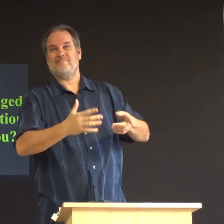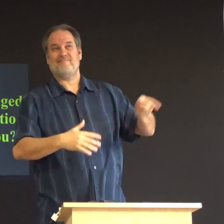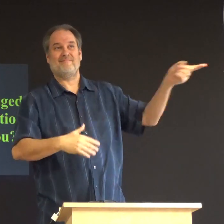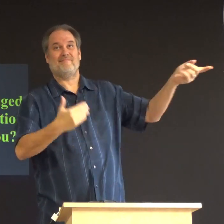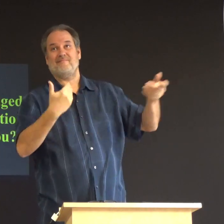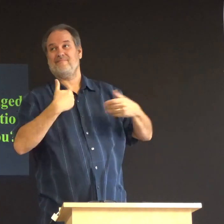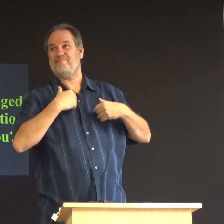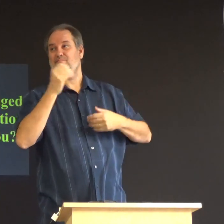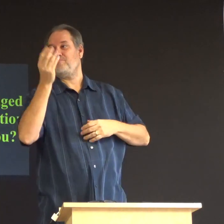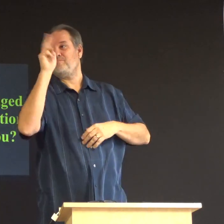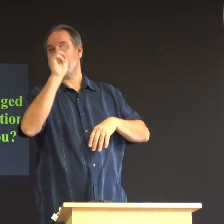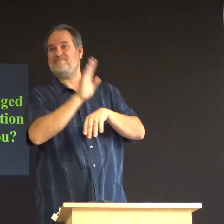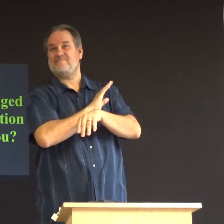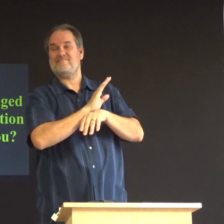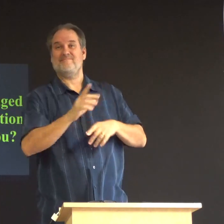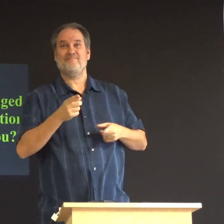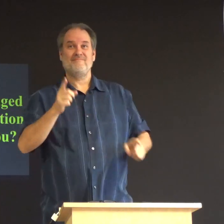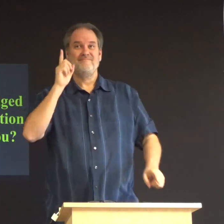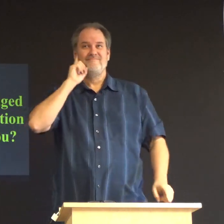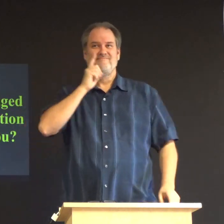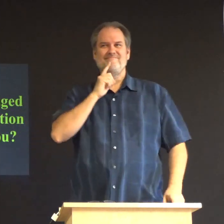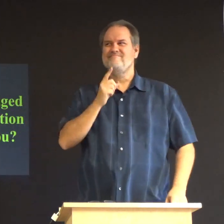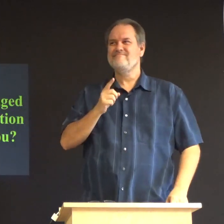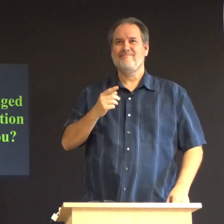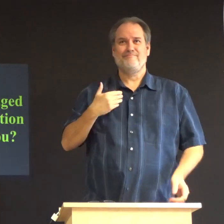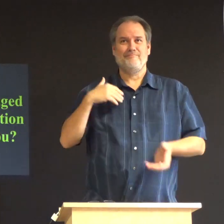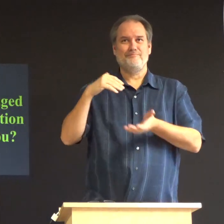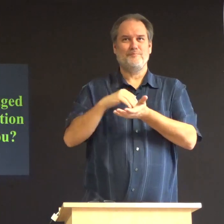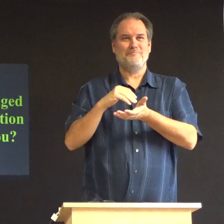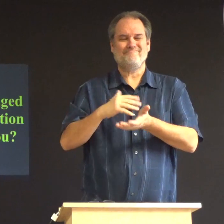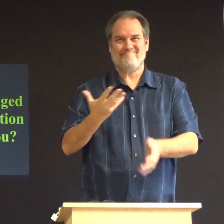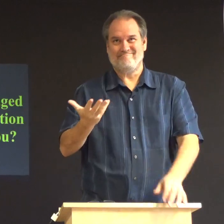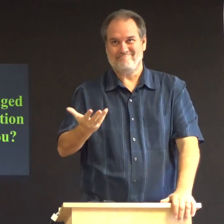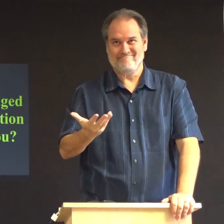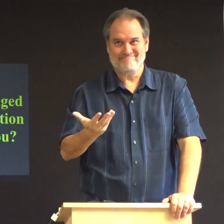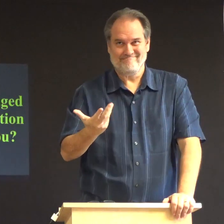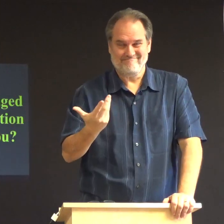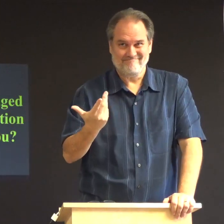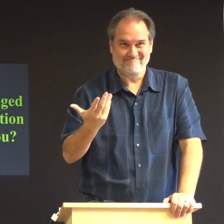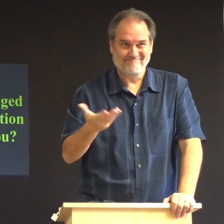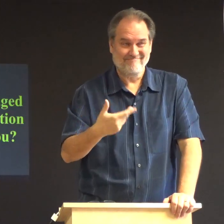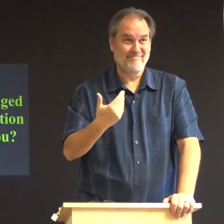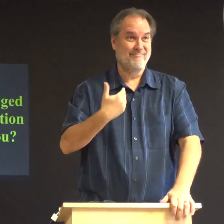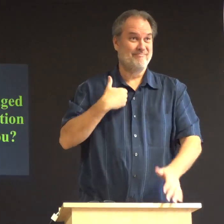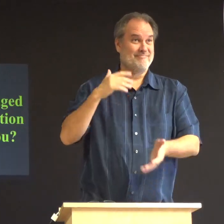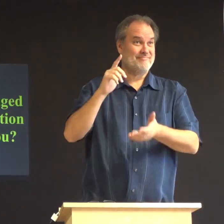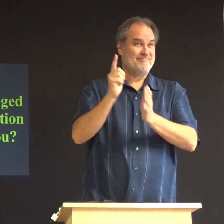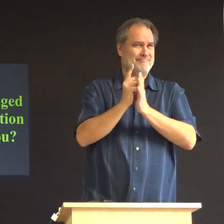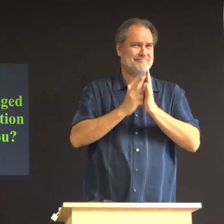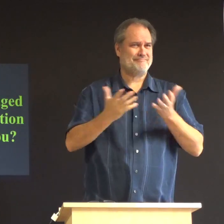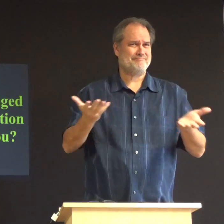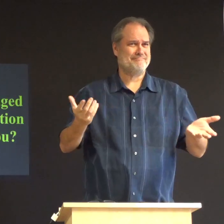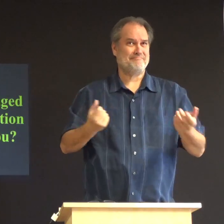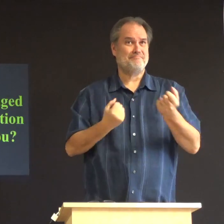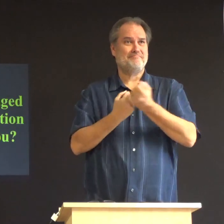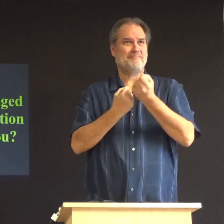here in churches have doctors, they have business people, they have lawyers. That people do not typically have lots of